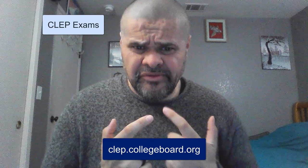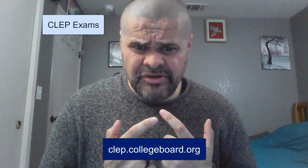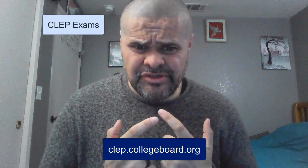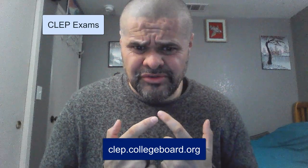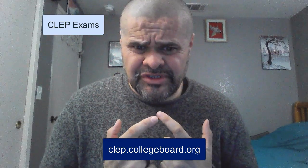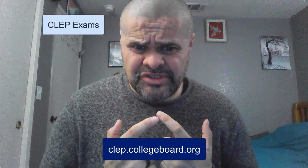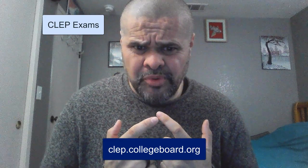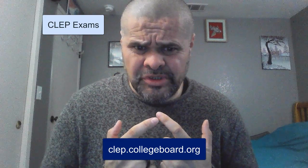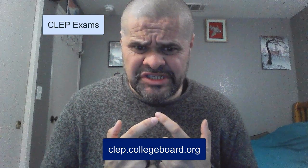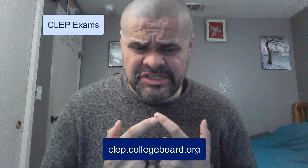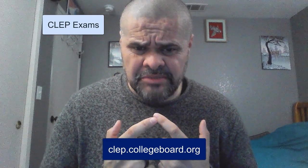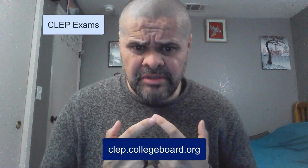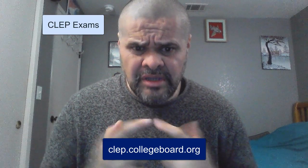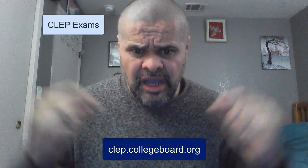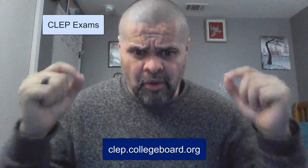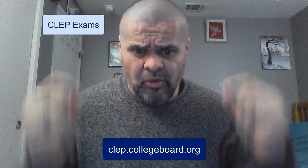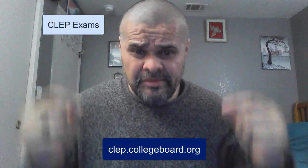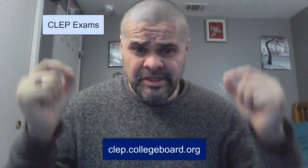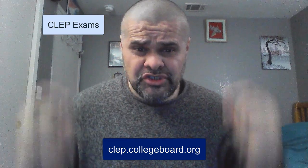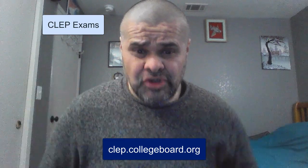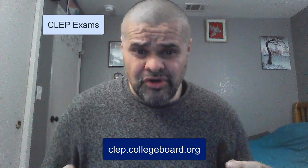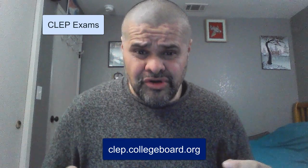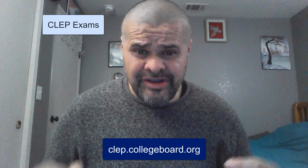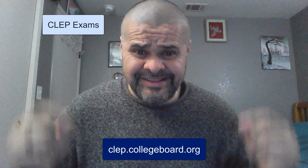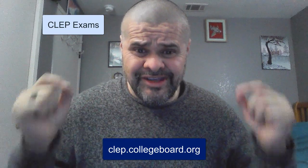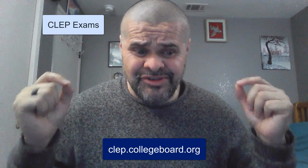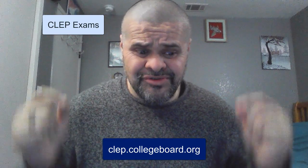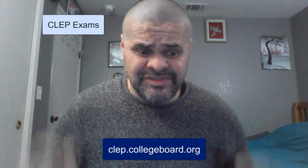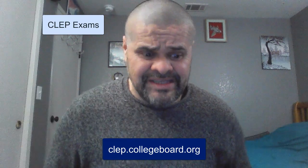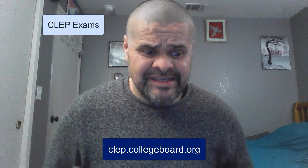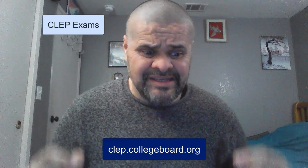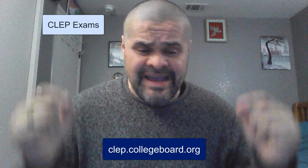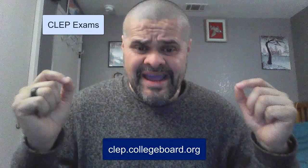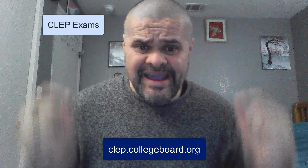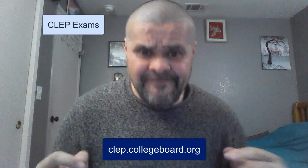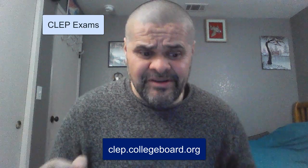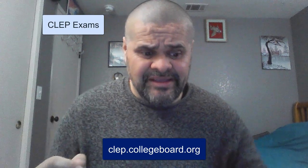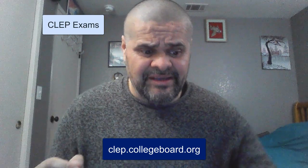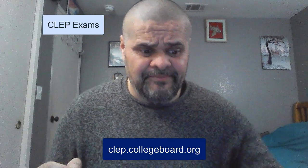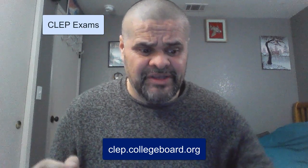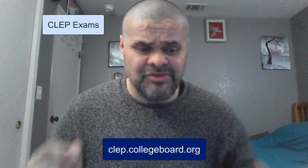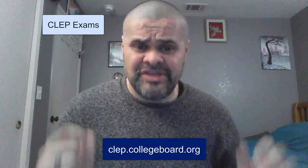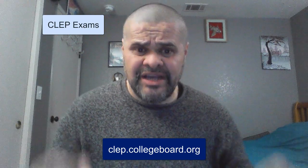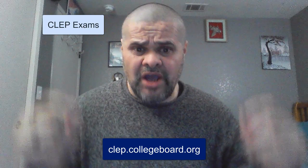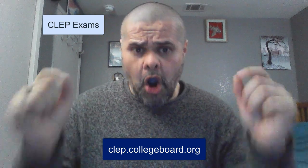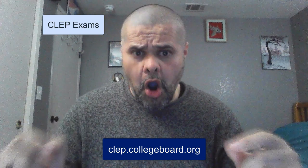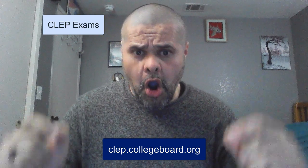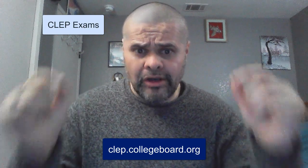your children's support system. I want to make sure that you see everything, that you get all of